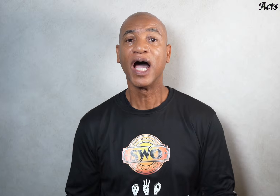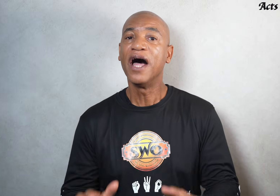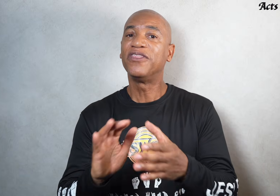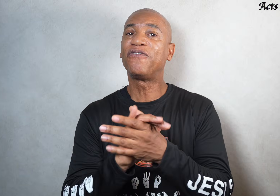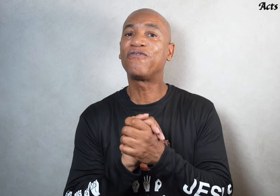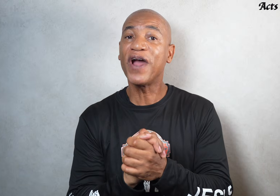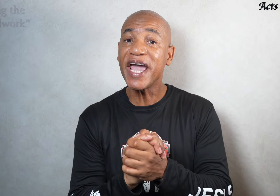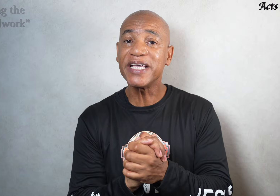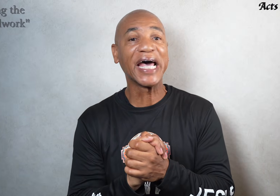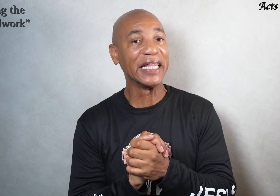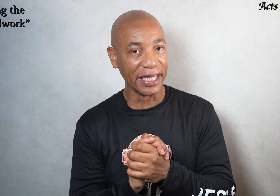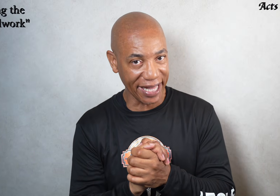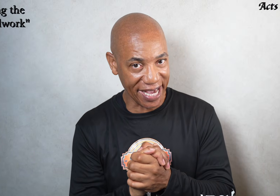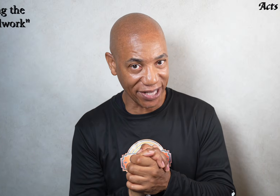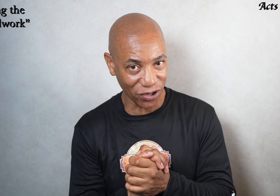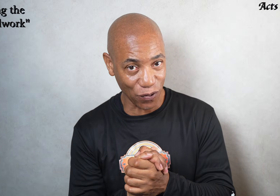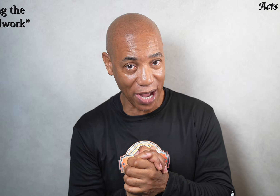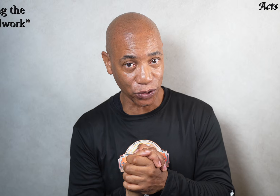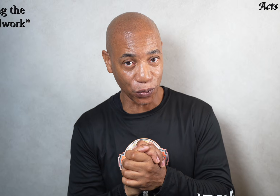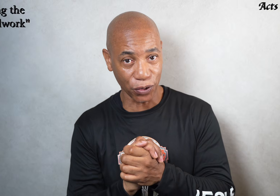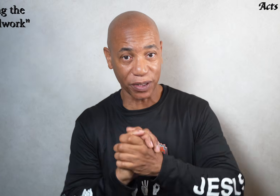The phrase laying the groundwork.